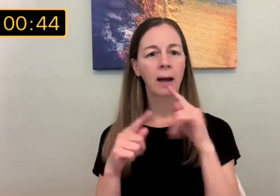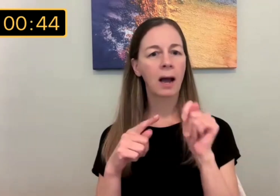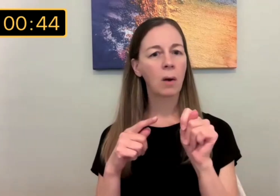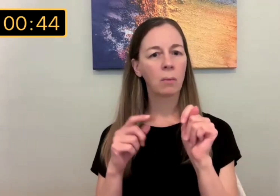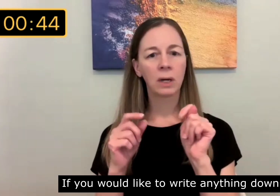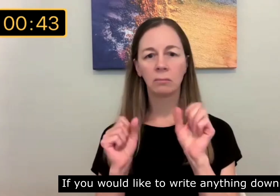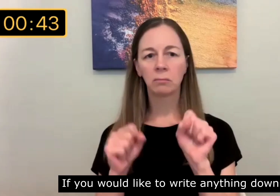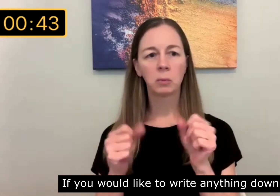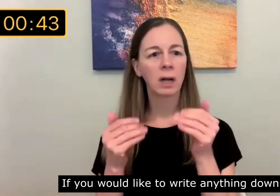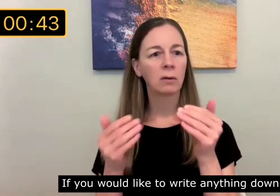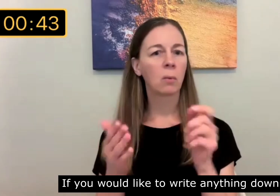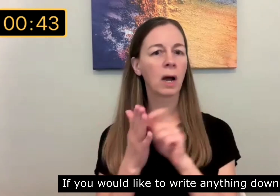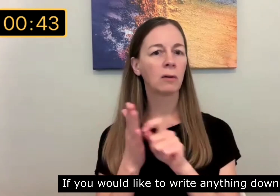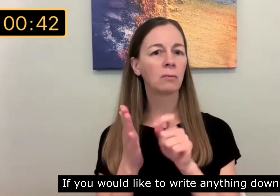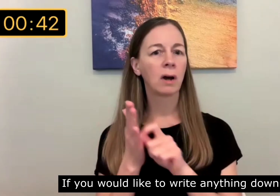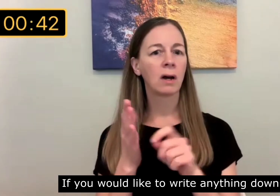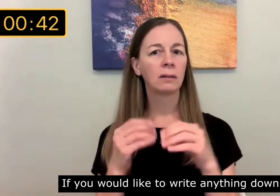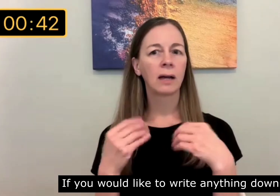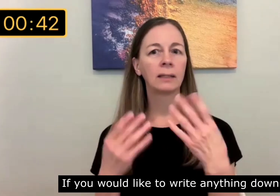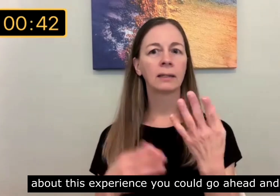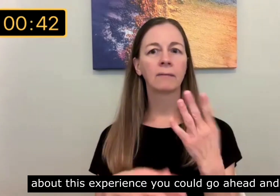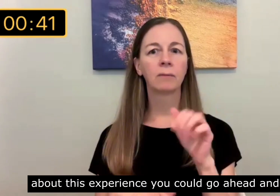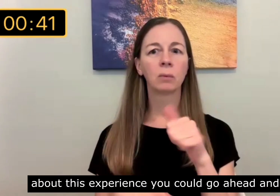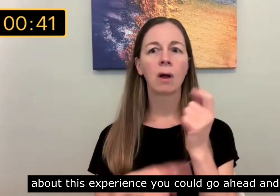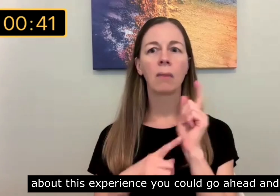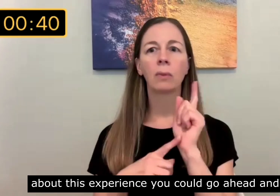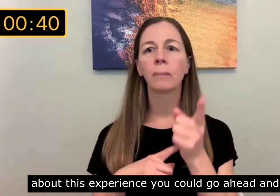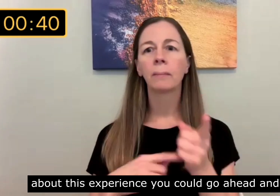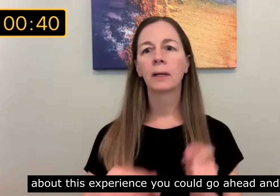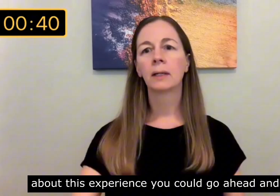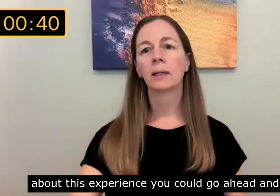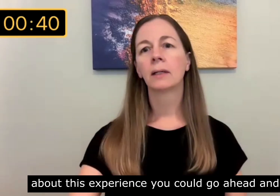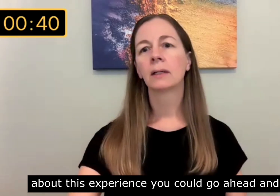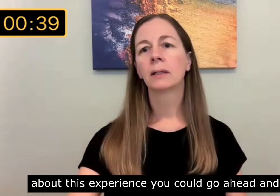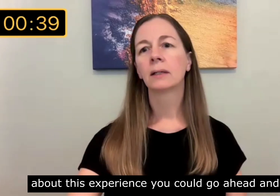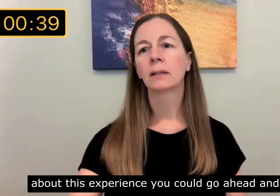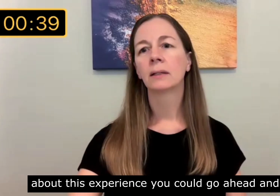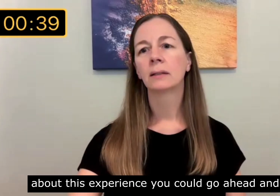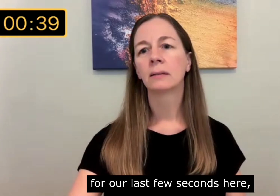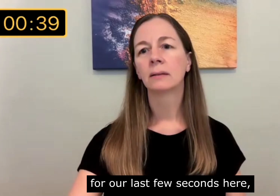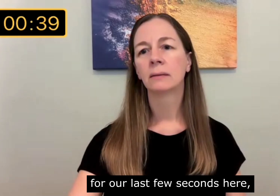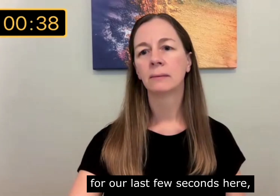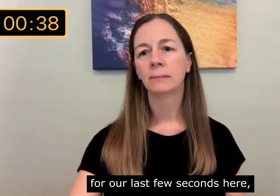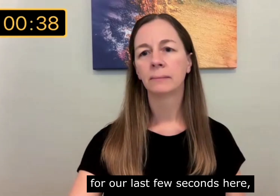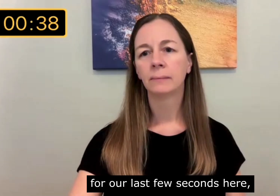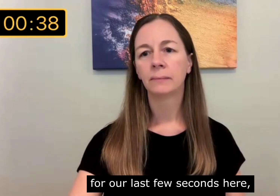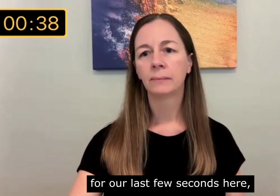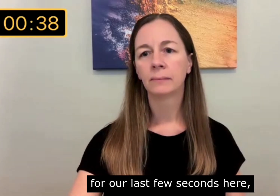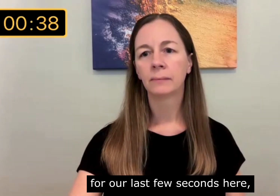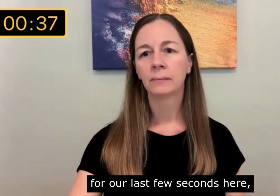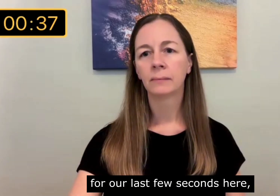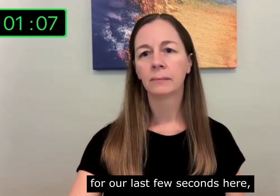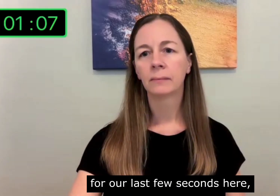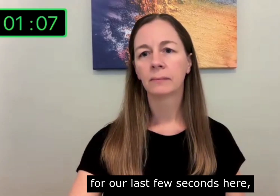If you would like to write anything down about this experience, you could go ahead and write for our last few seconds